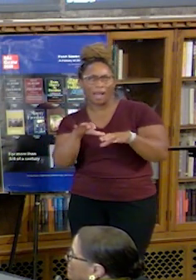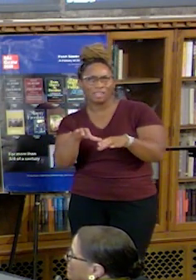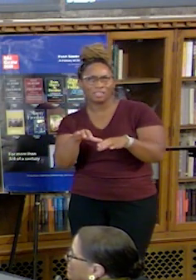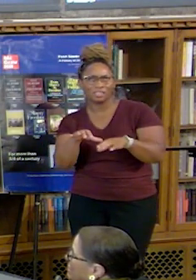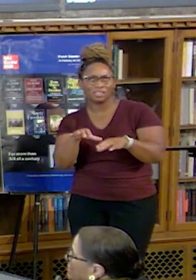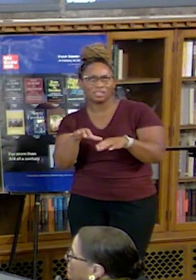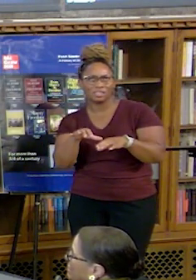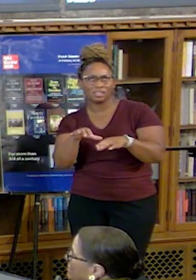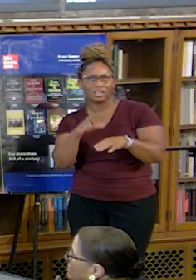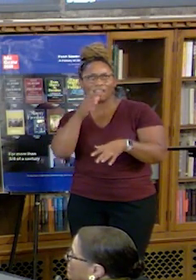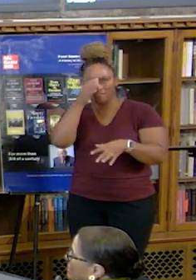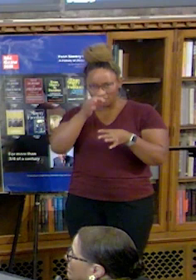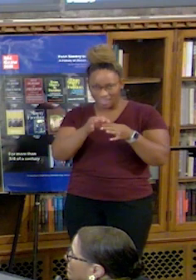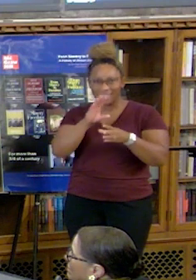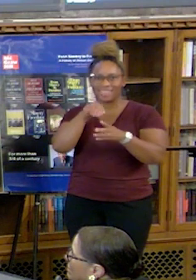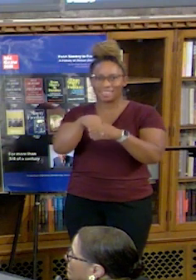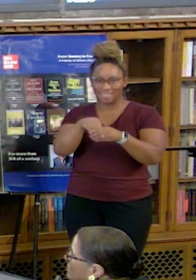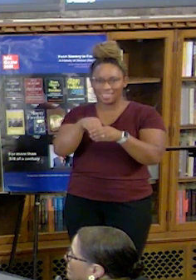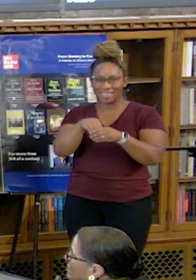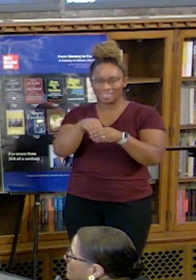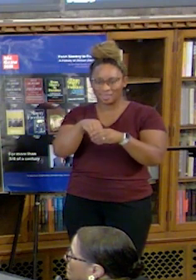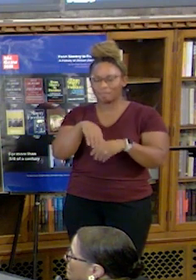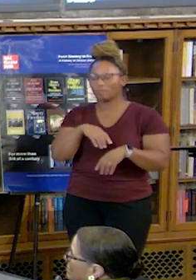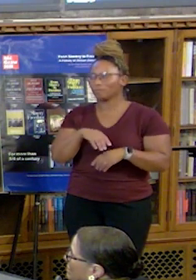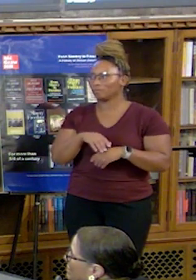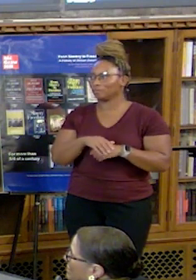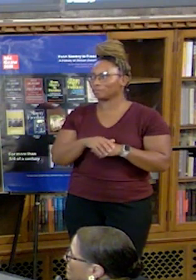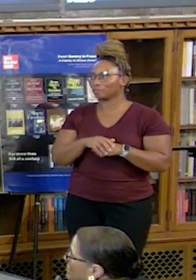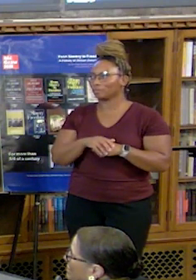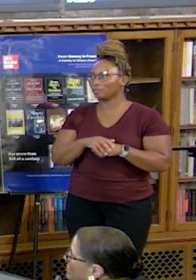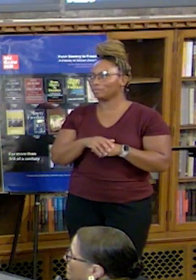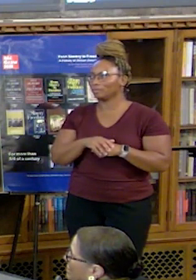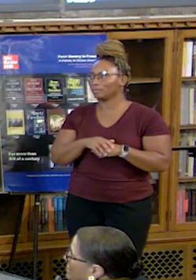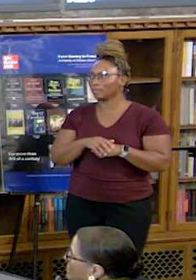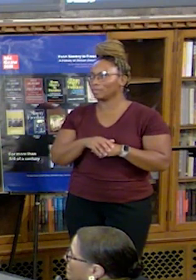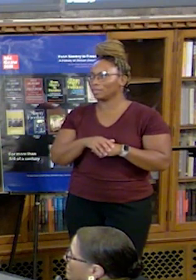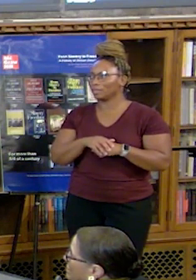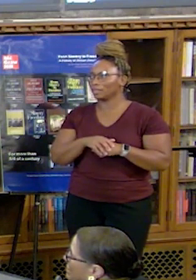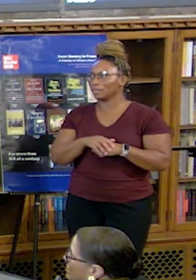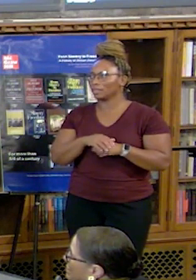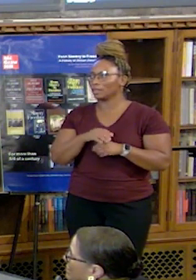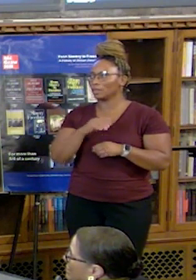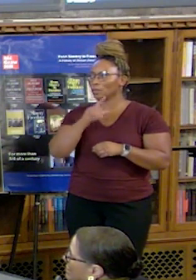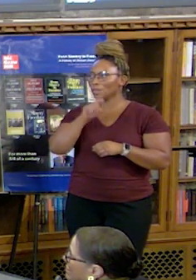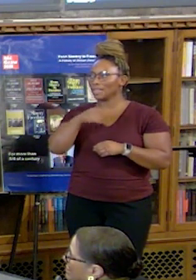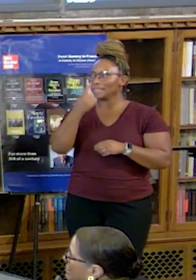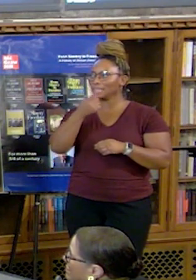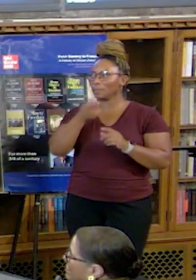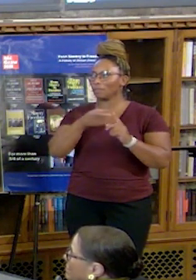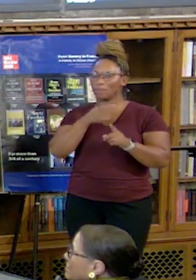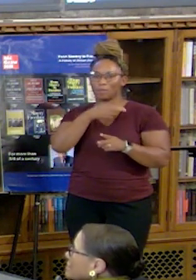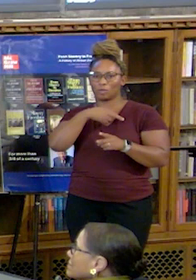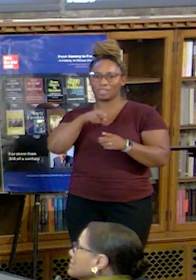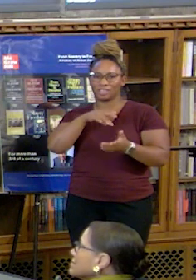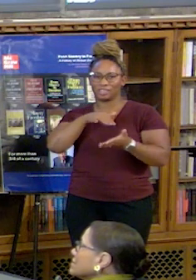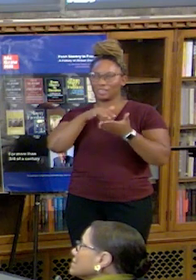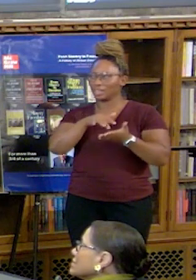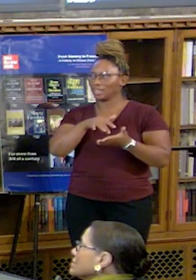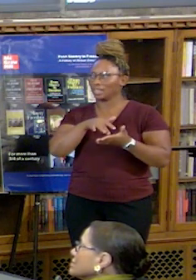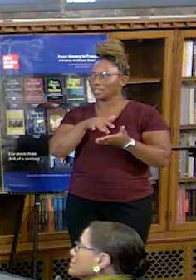like state is in there and I mean me somebody from the religious of school